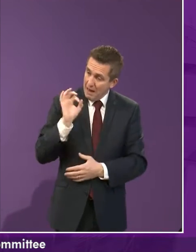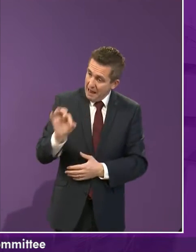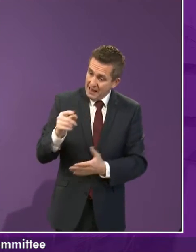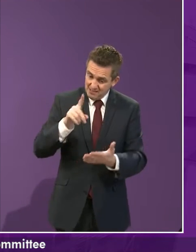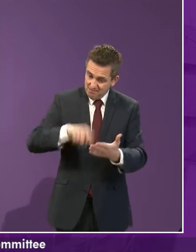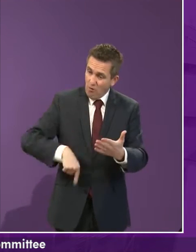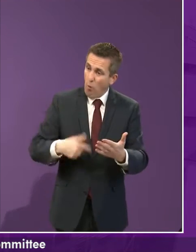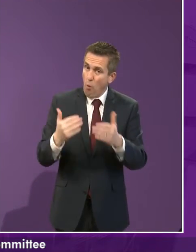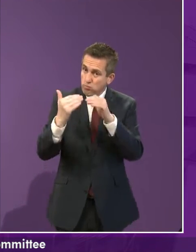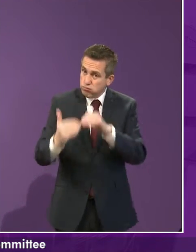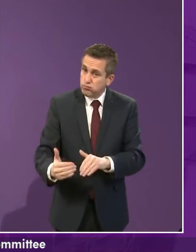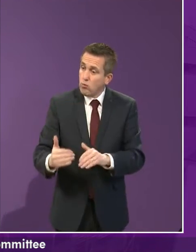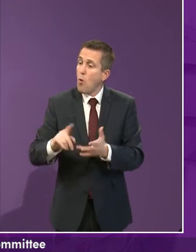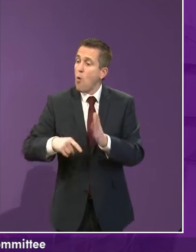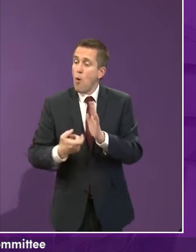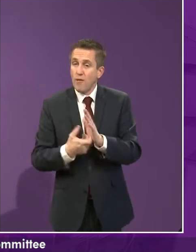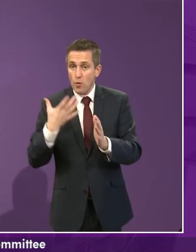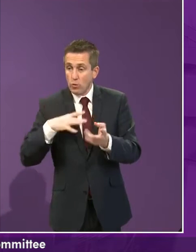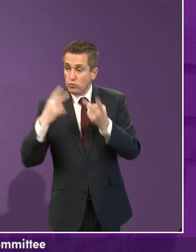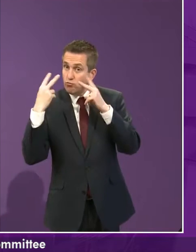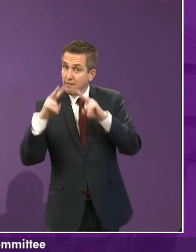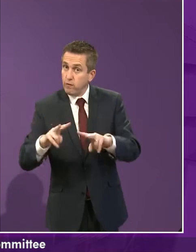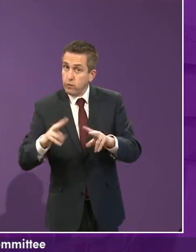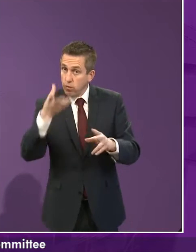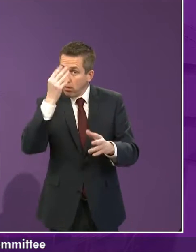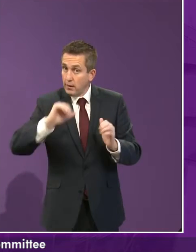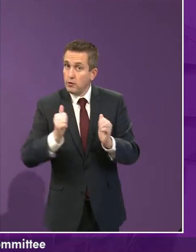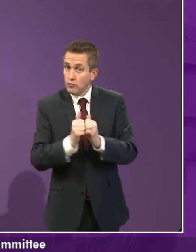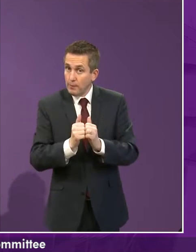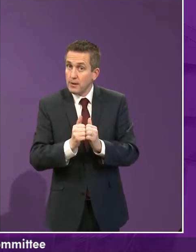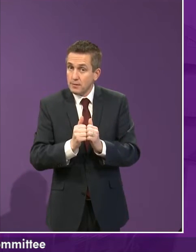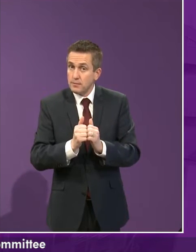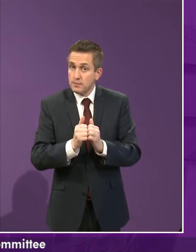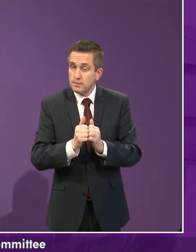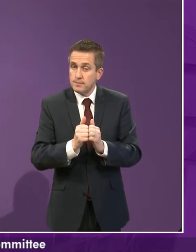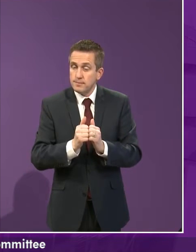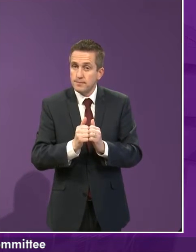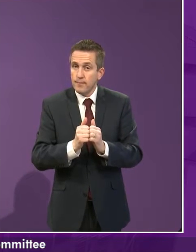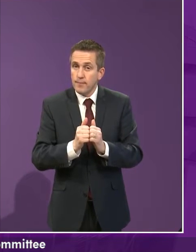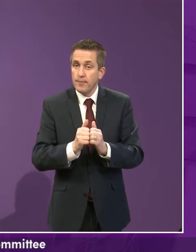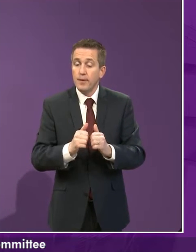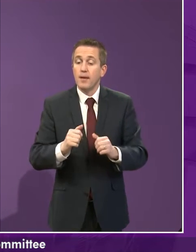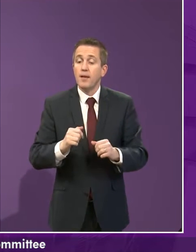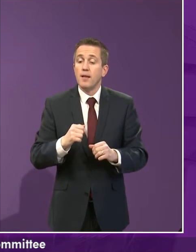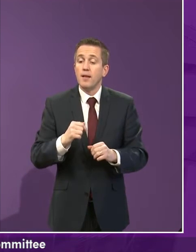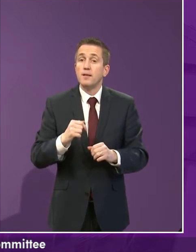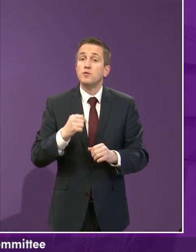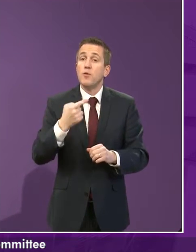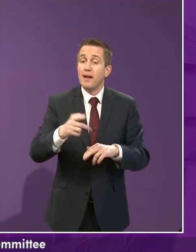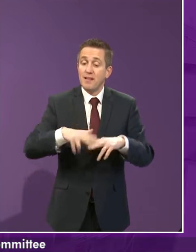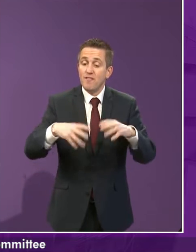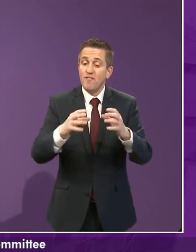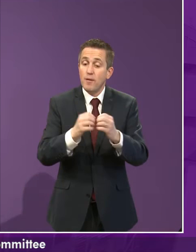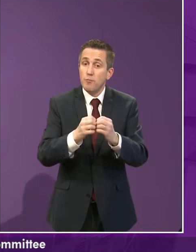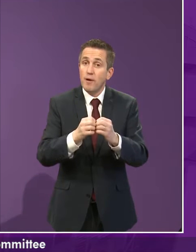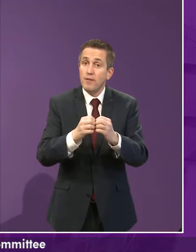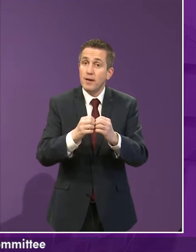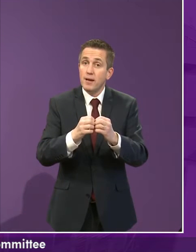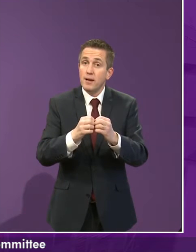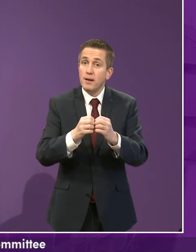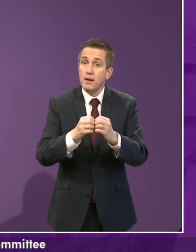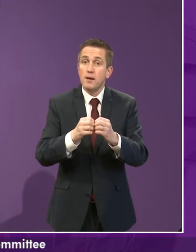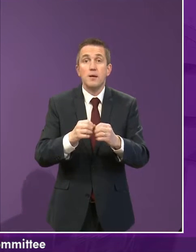to review the learning agreement and the support. And then in February, we have Progress Committee,